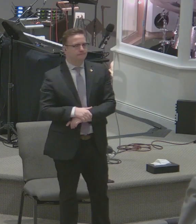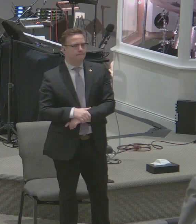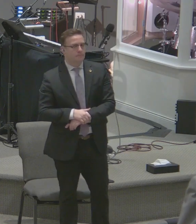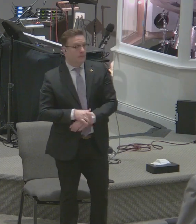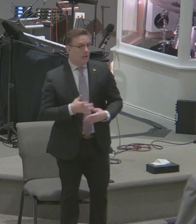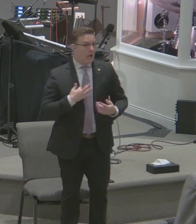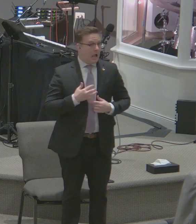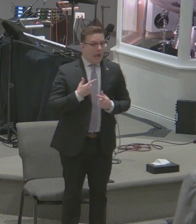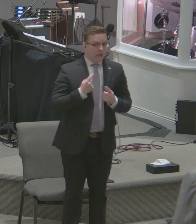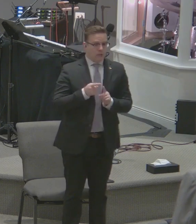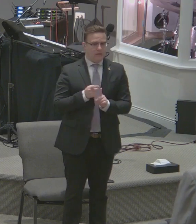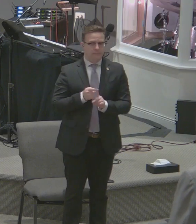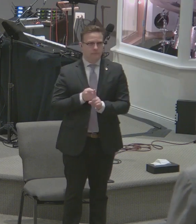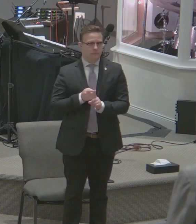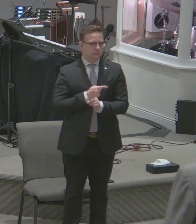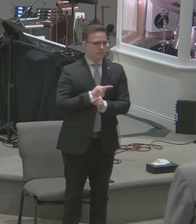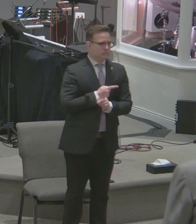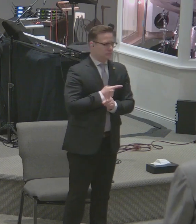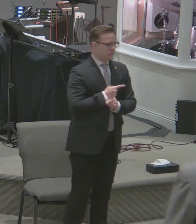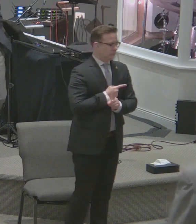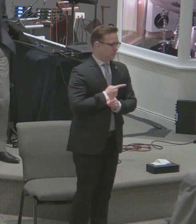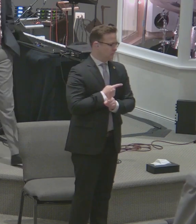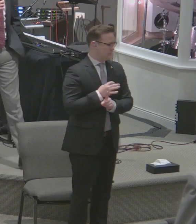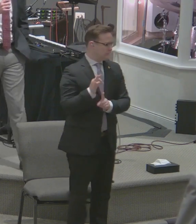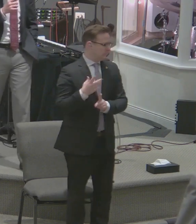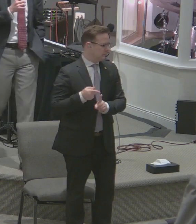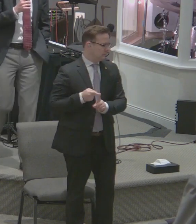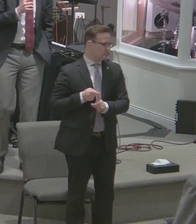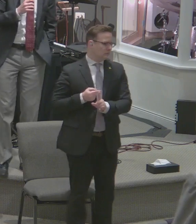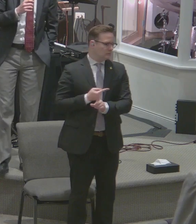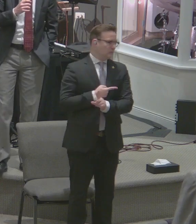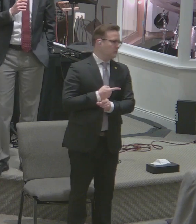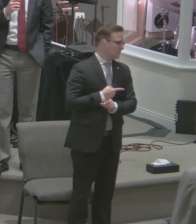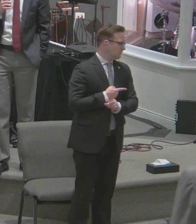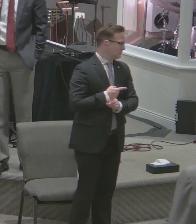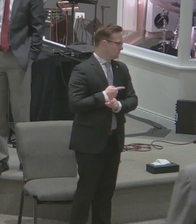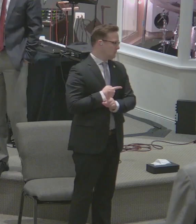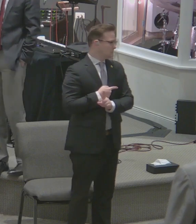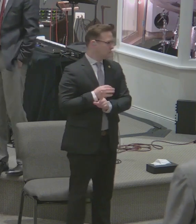I try to avoid the man of God.